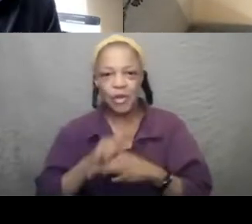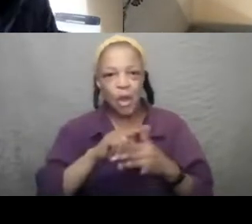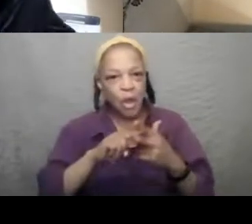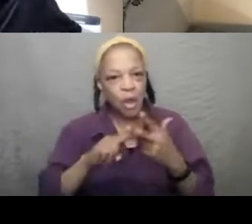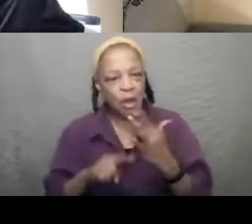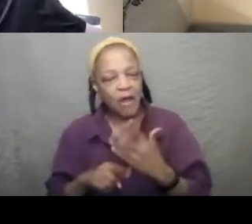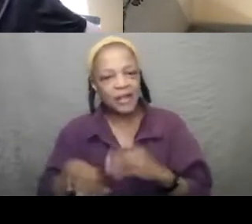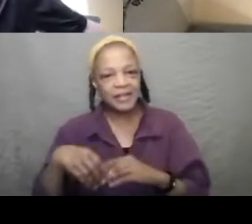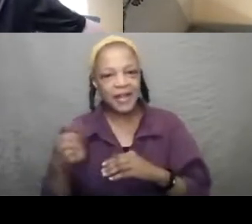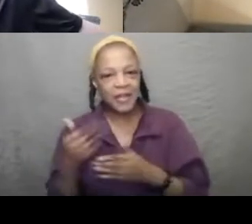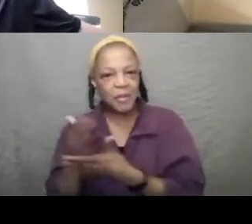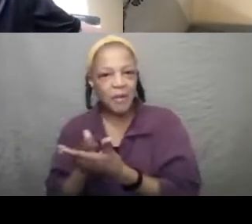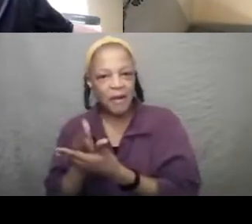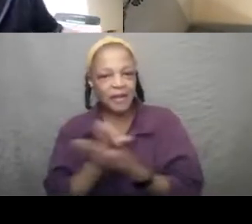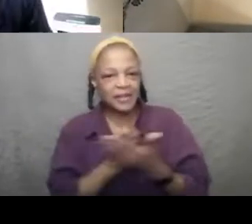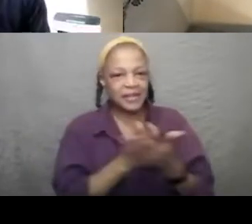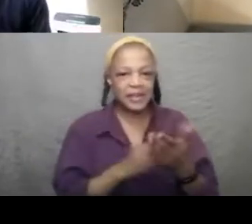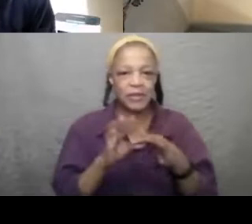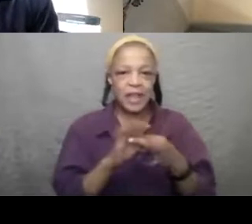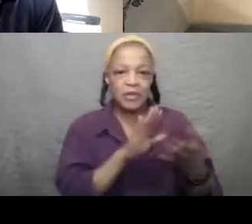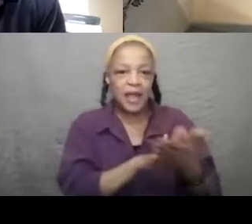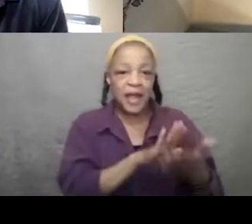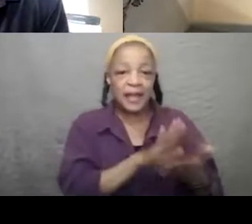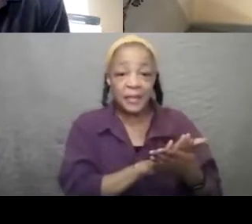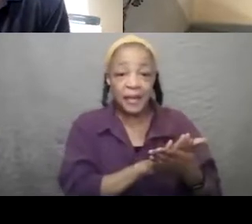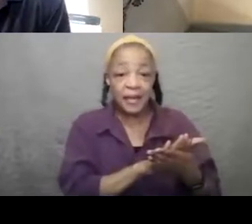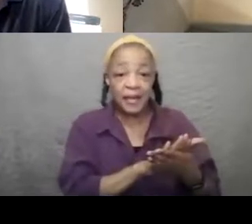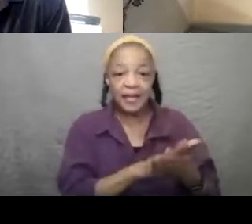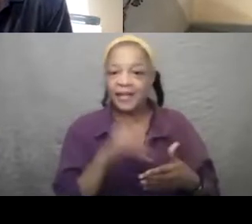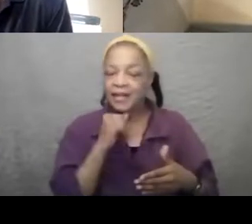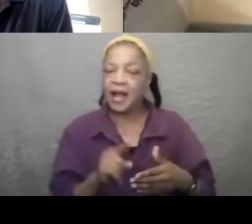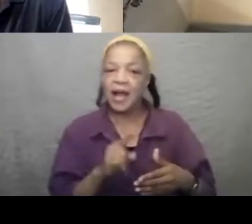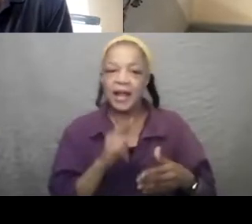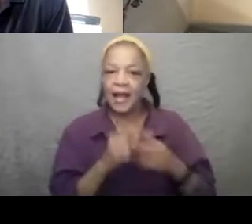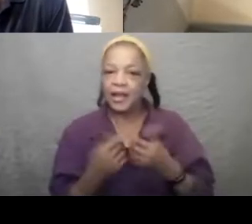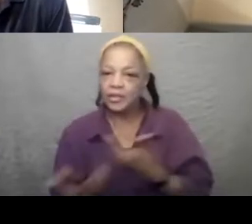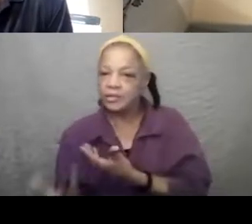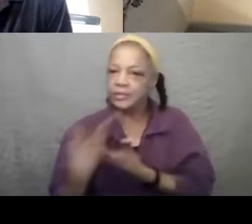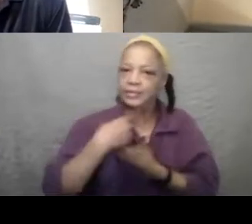other pieces of academia that really haven't had to integrate